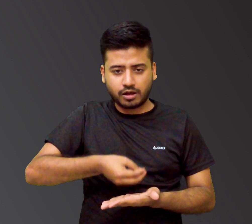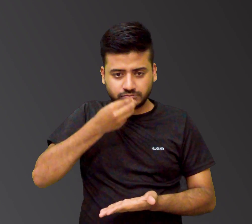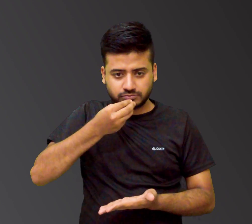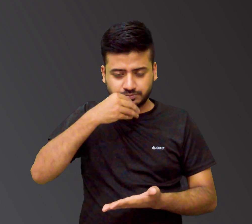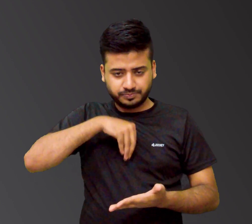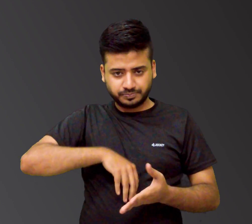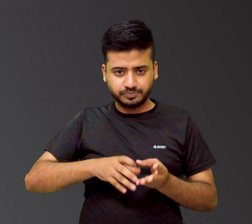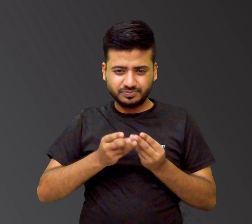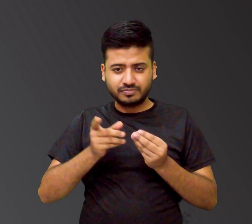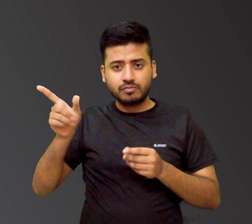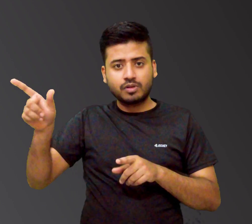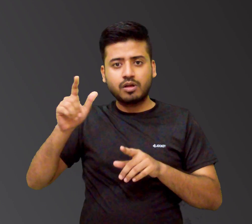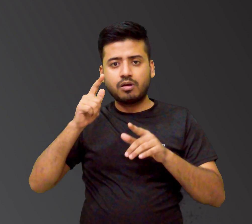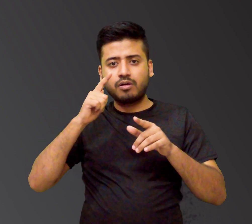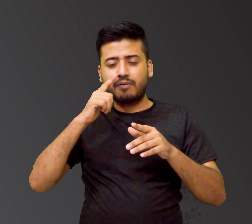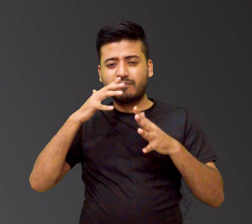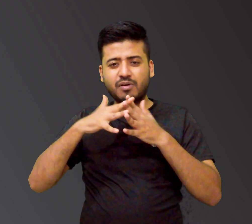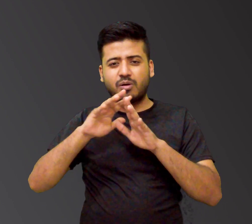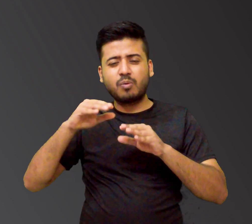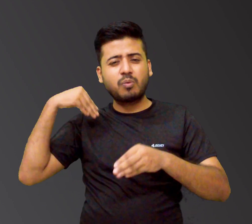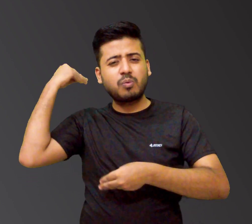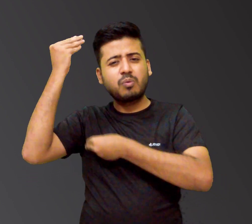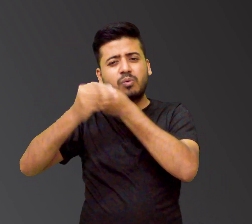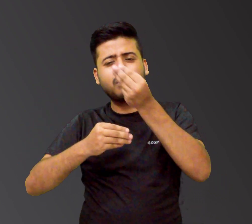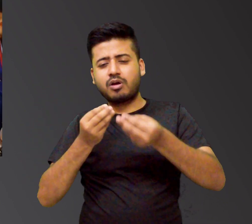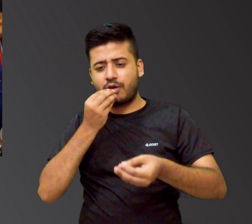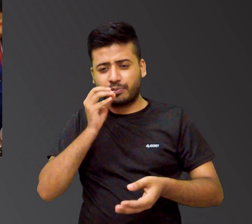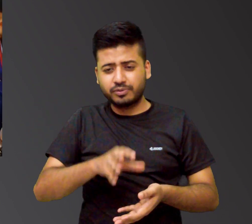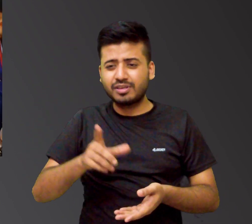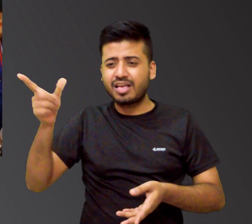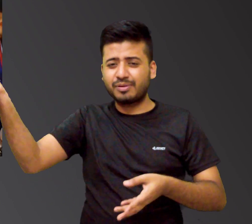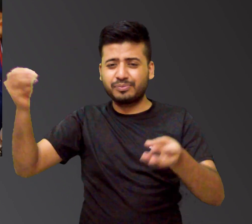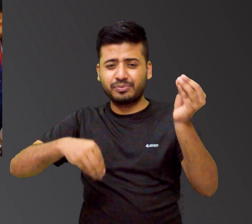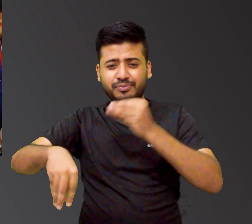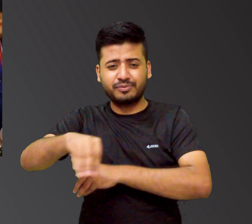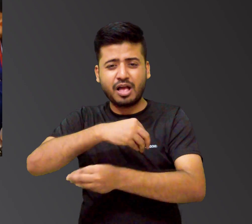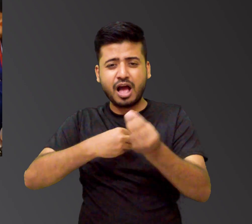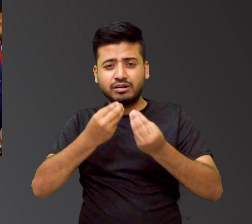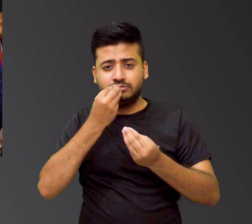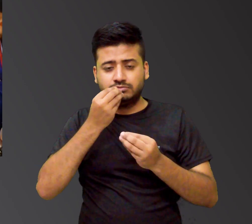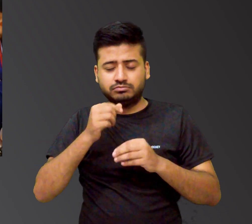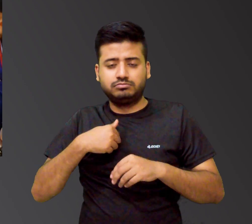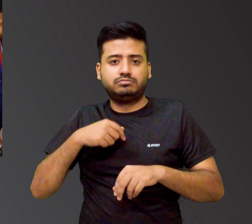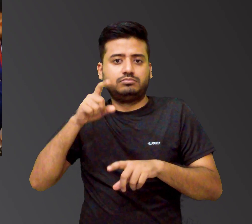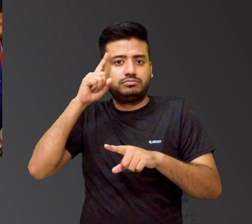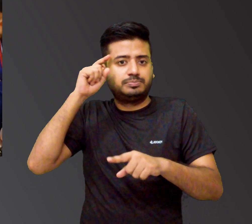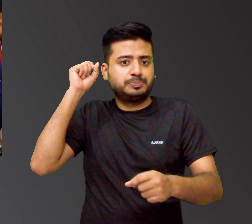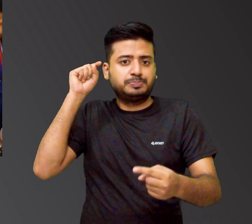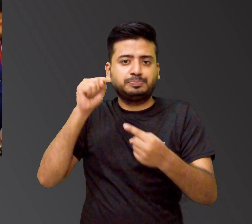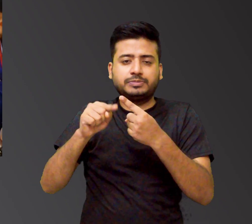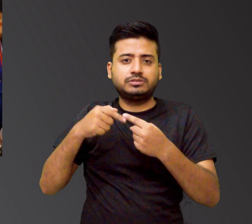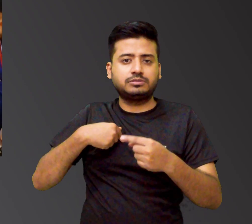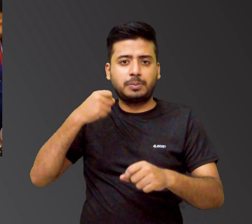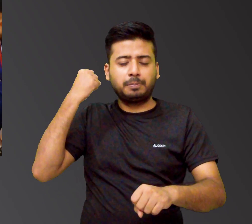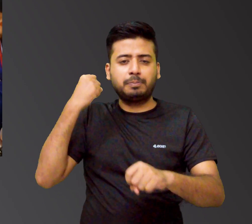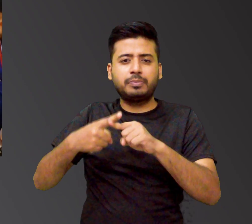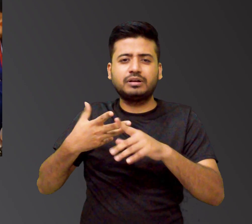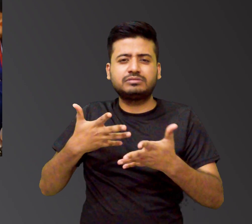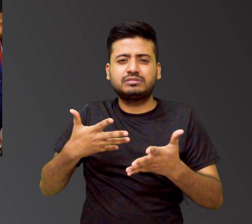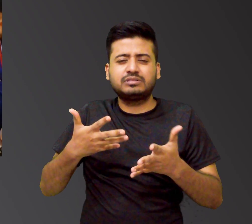Andes Mountains, especially in and around Sacred Valley in Peru, you can still find chicha being sold in the small, rural villages at